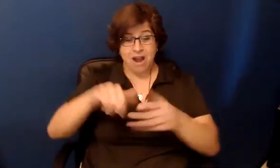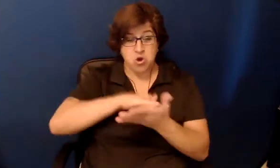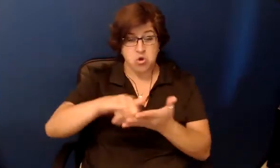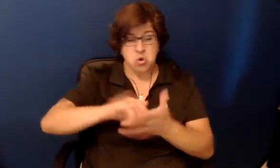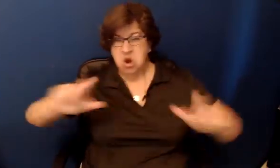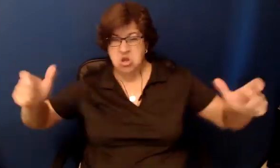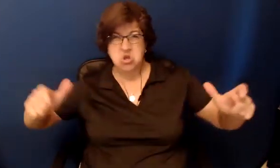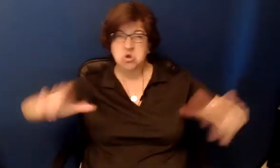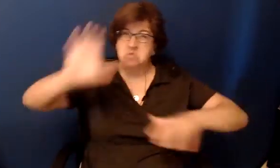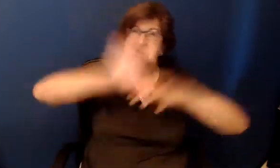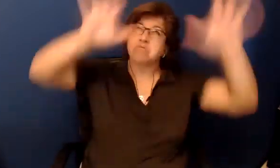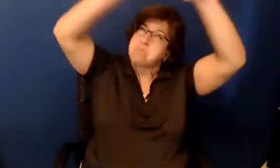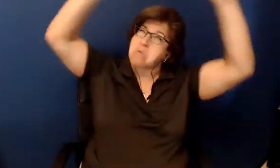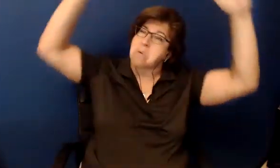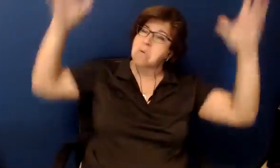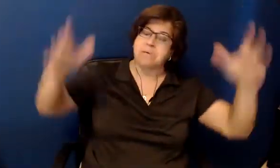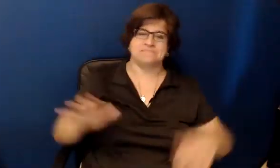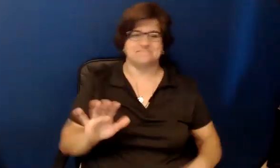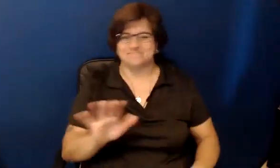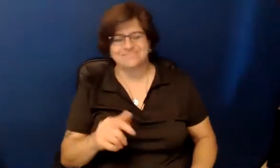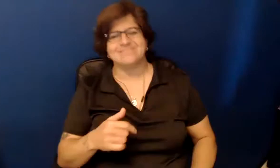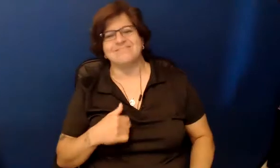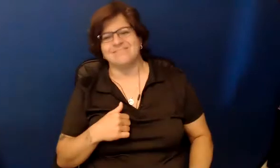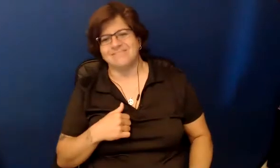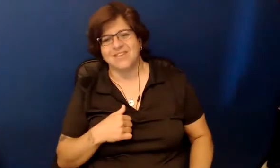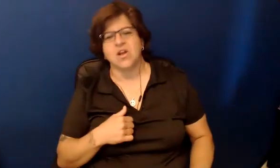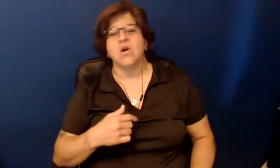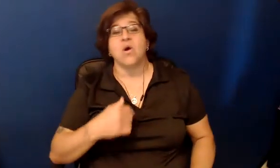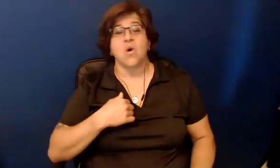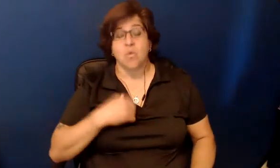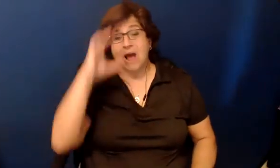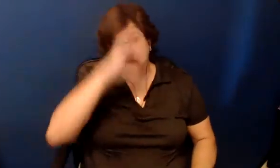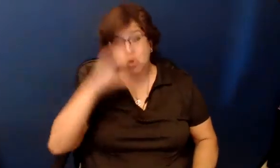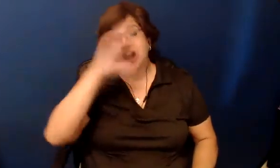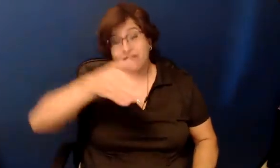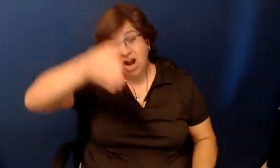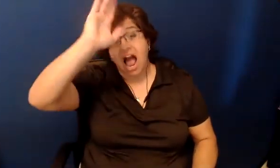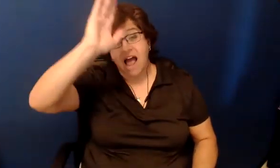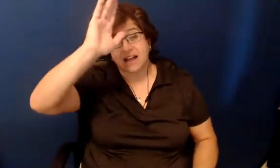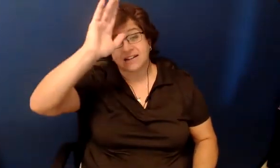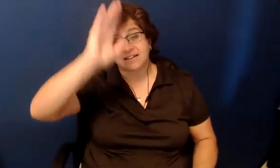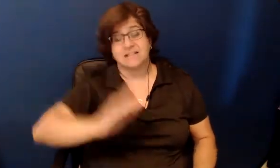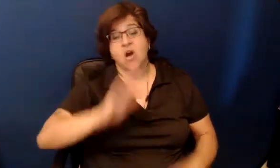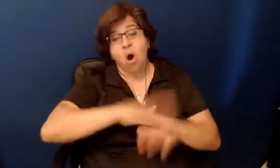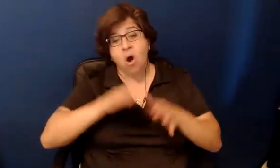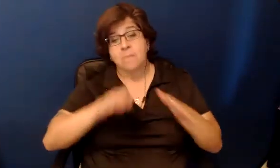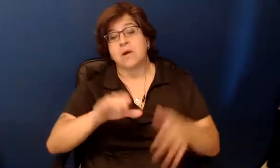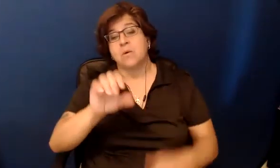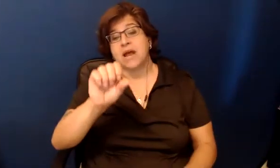know, you know, it's right here. When I was looking for God so hard and crying on my way to a retreat over in Sierra